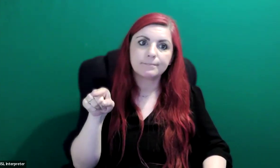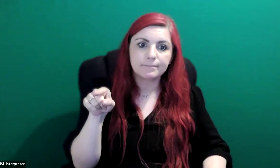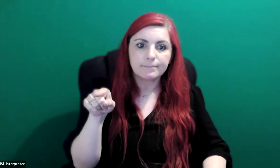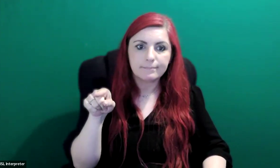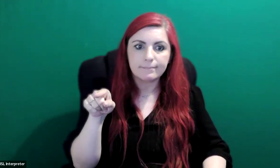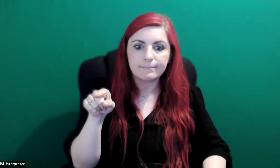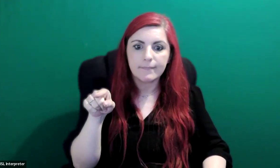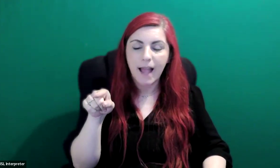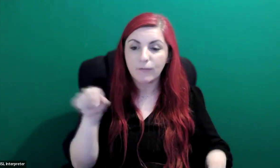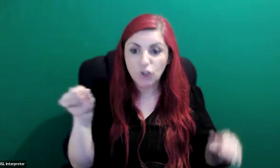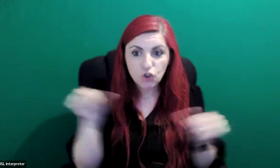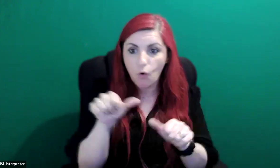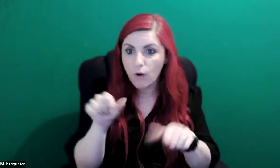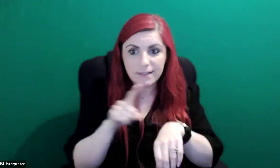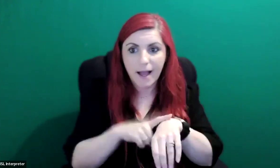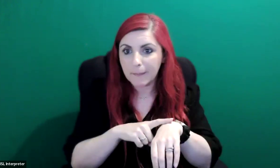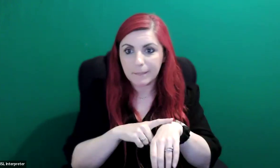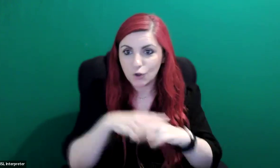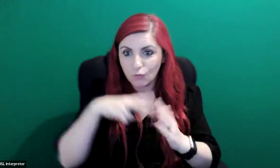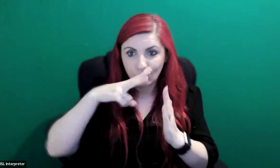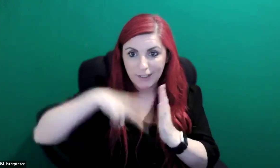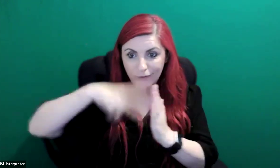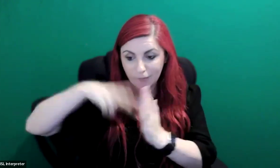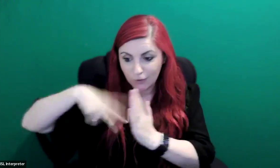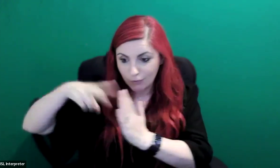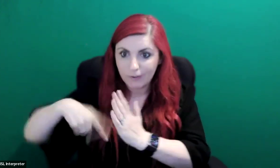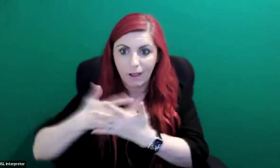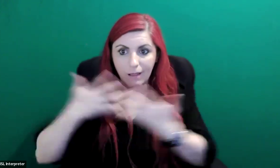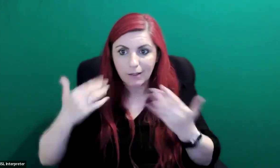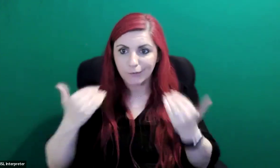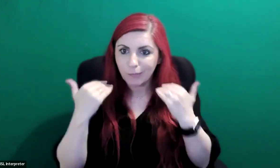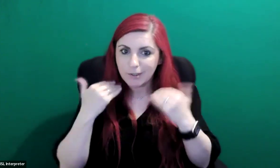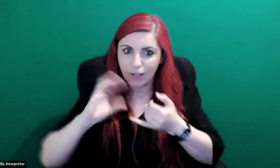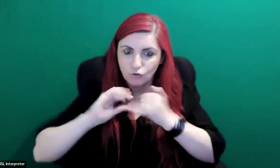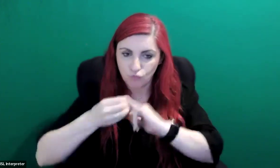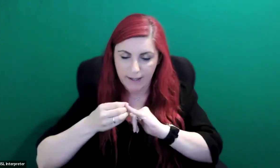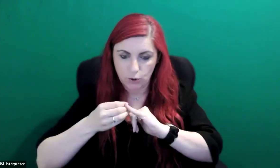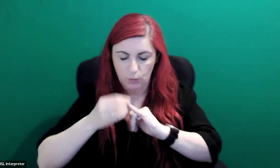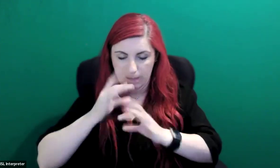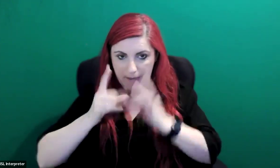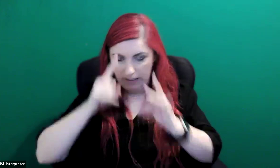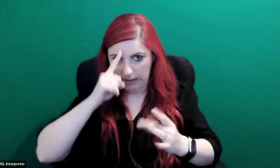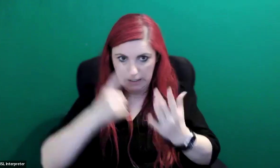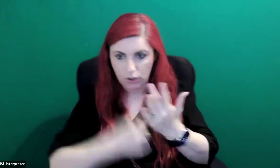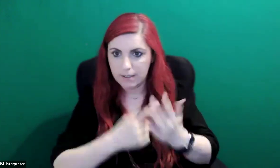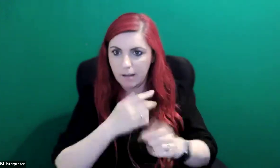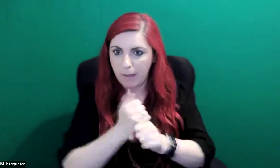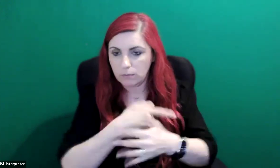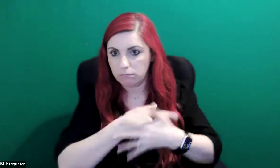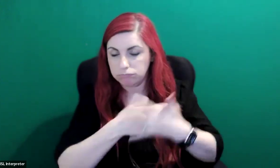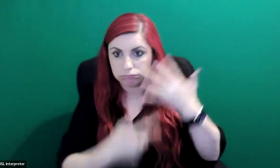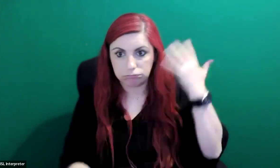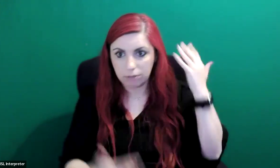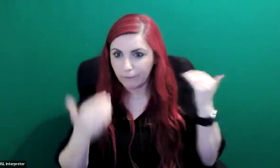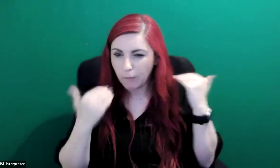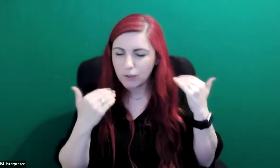in a very short period of time, read a lot of information and try to make decisions on a lot of informations. And so